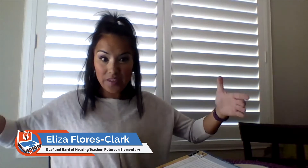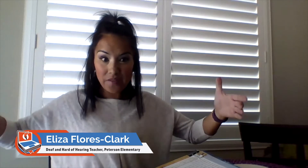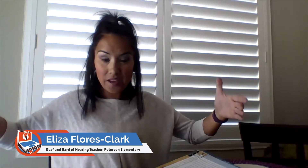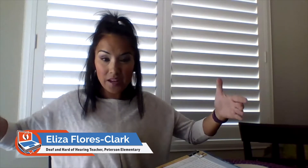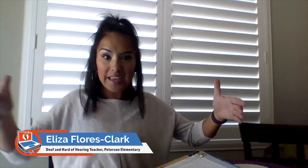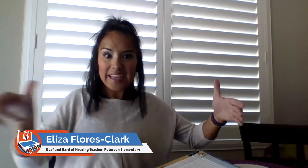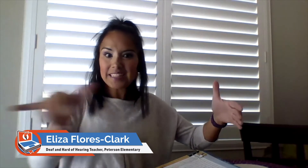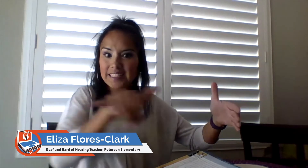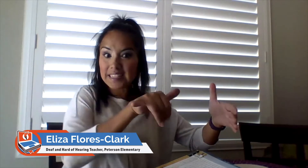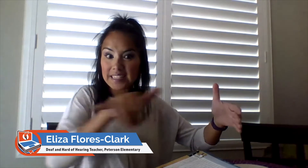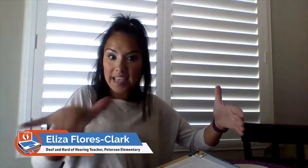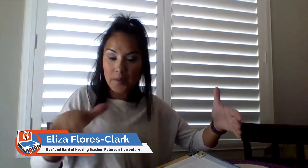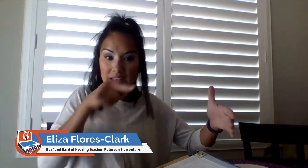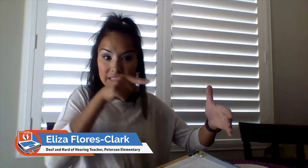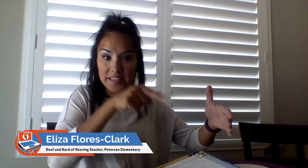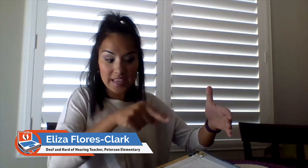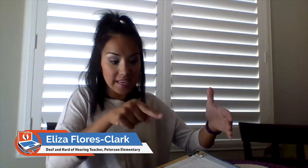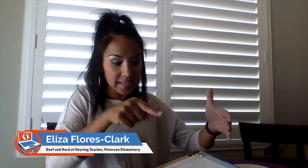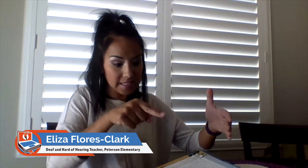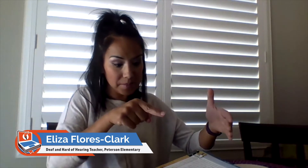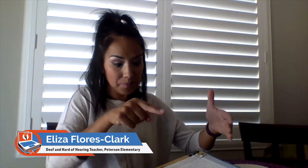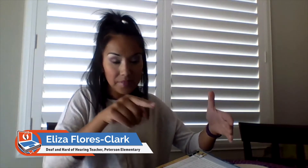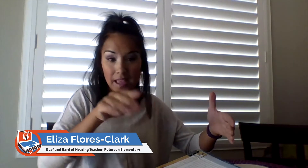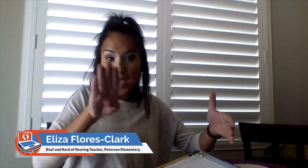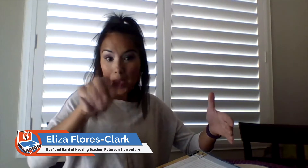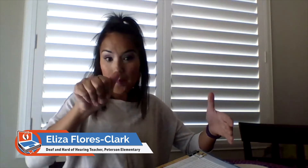it is these